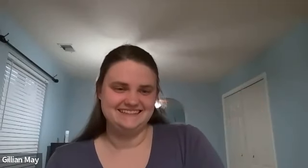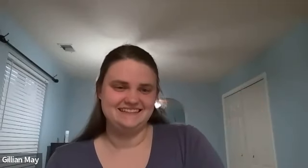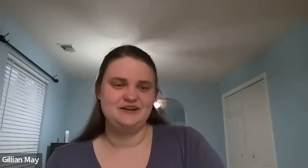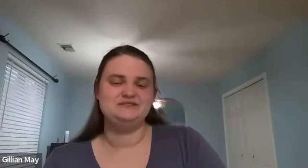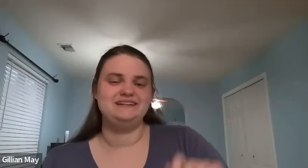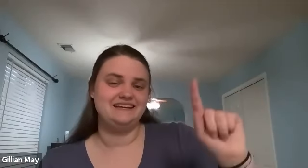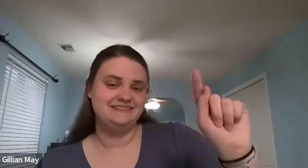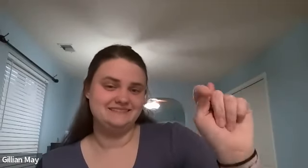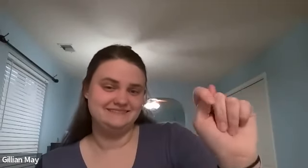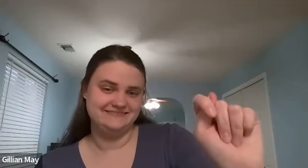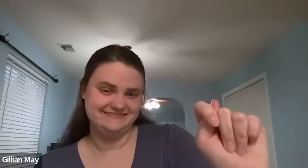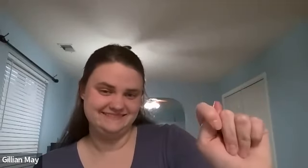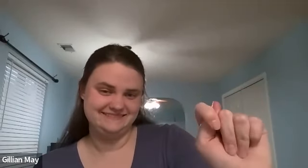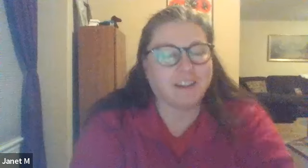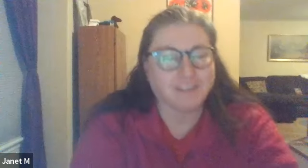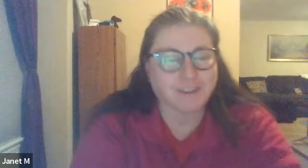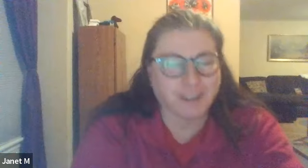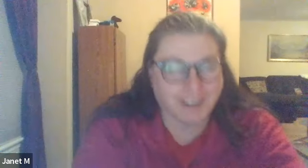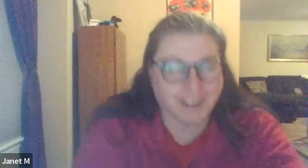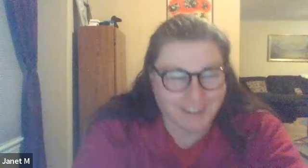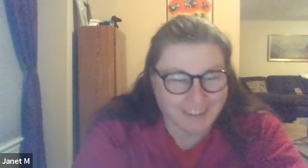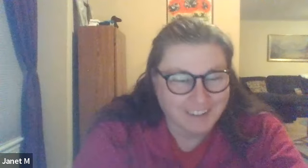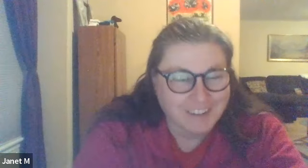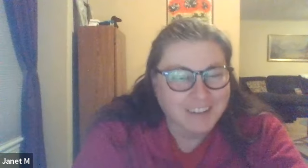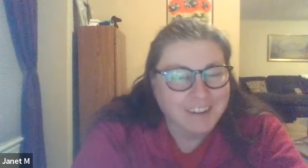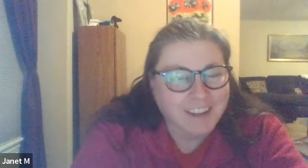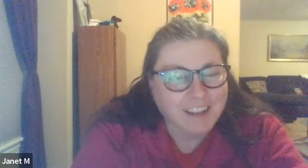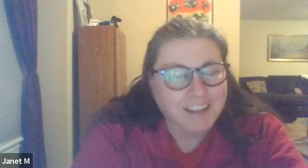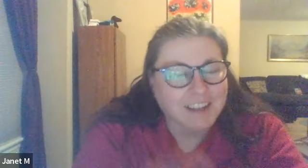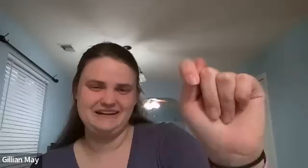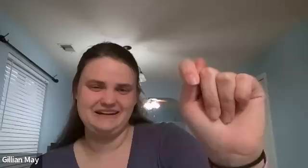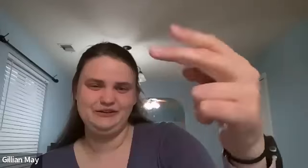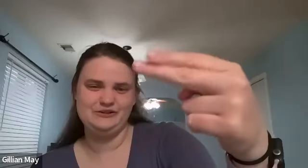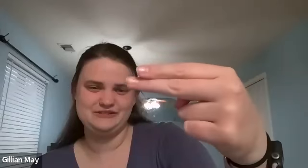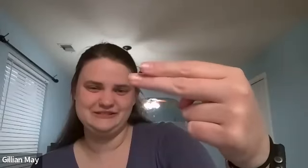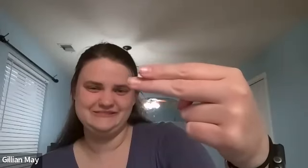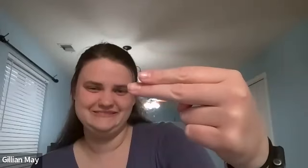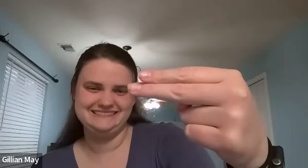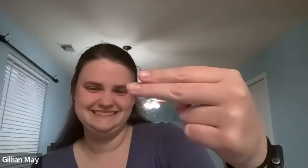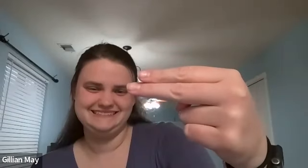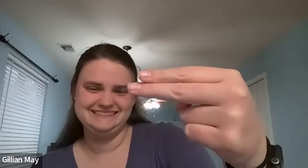I'll do it again. Again, slowly. I'll bring it a little closer too.